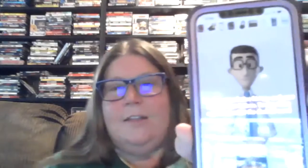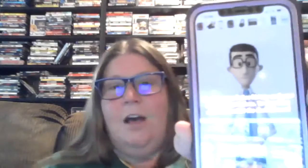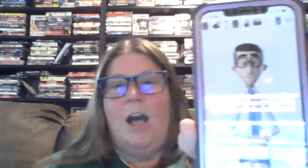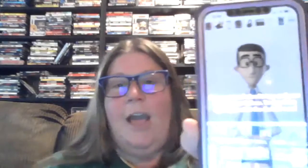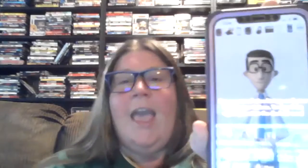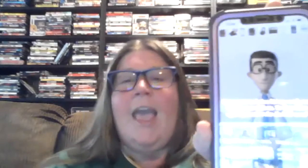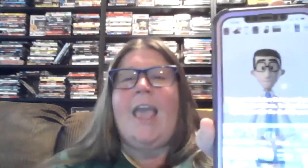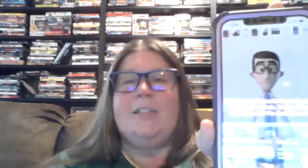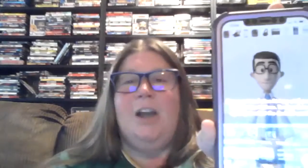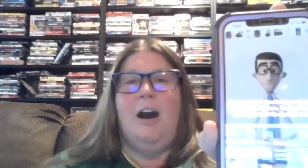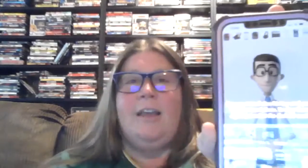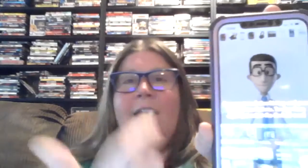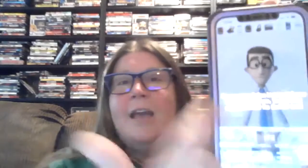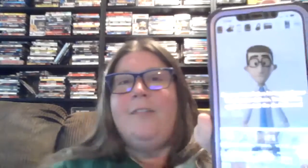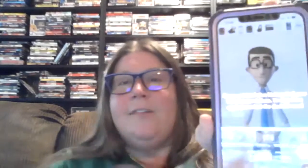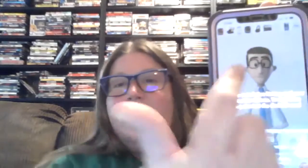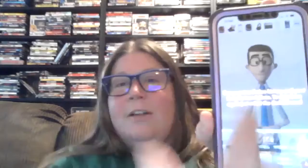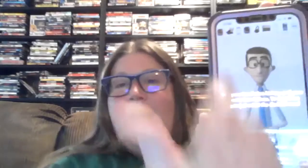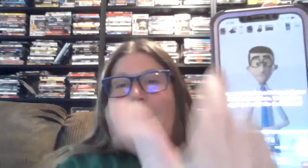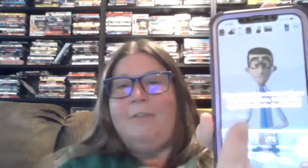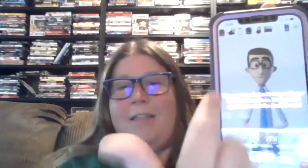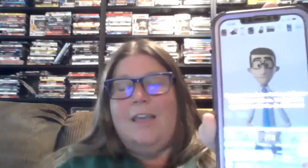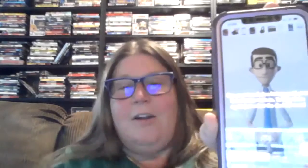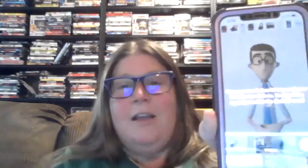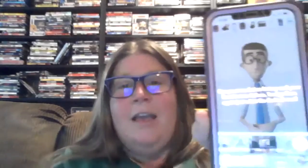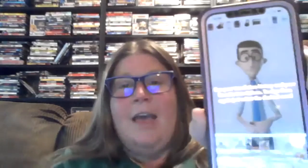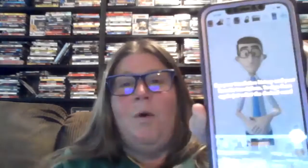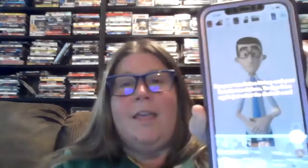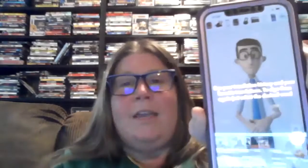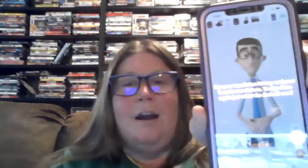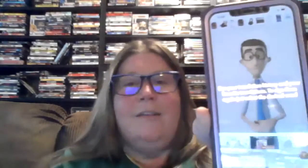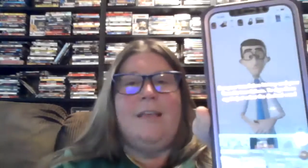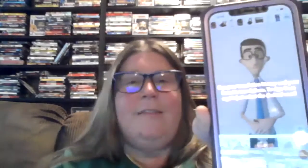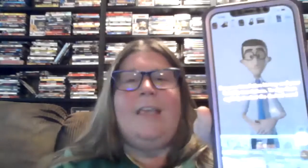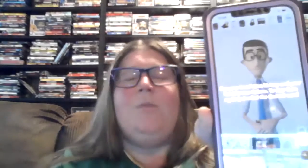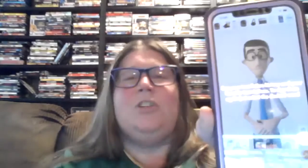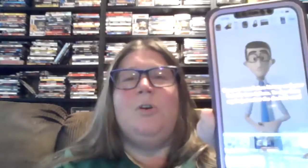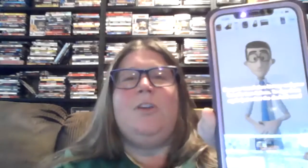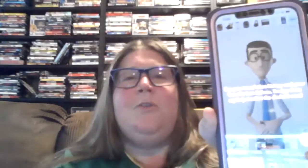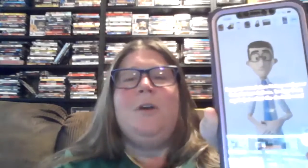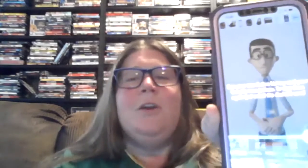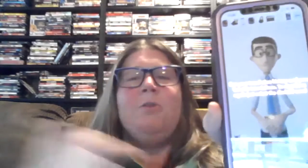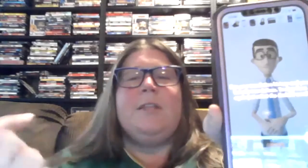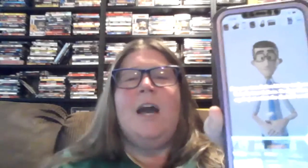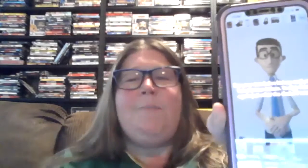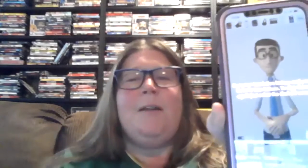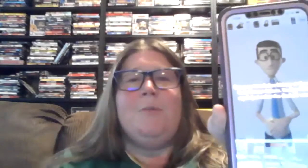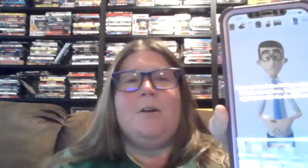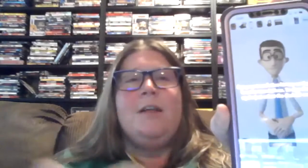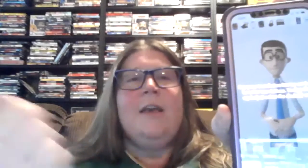called Hand Talk. And there's a little guy right there. And what he does is he will show you, you can type in a word and